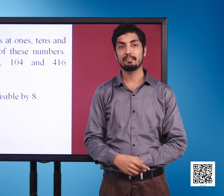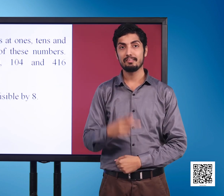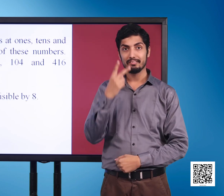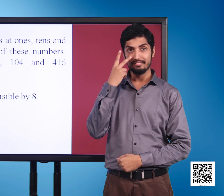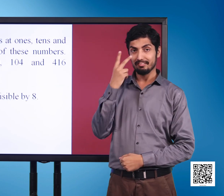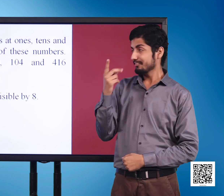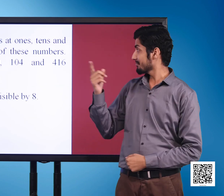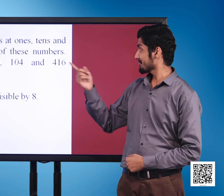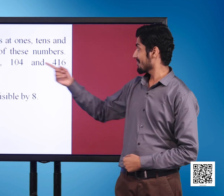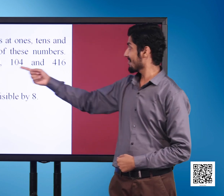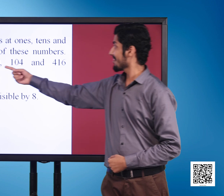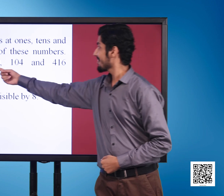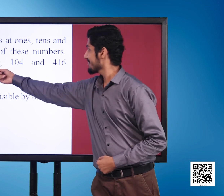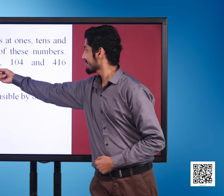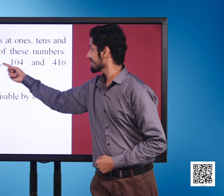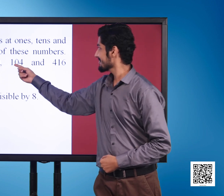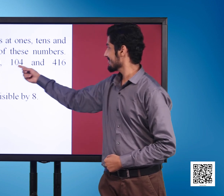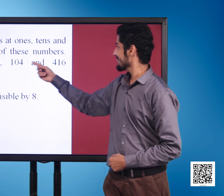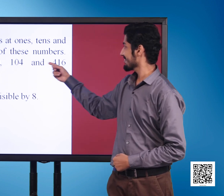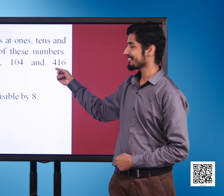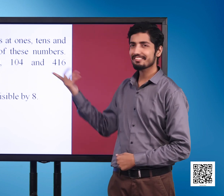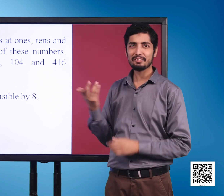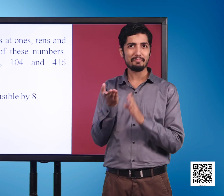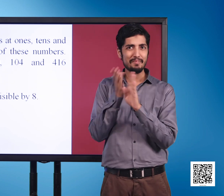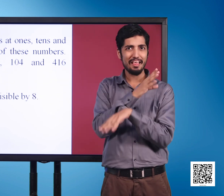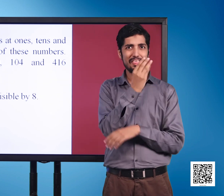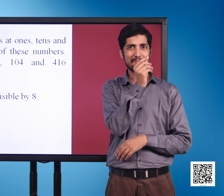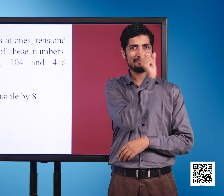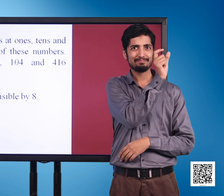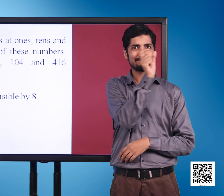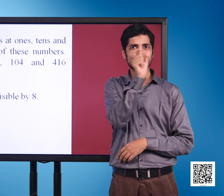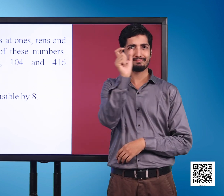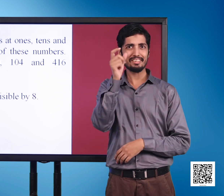Look at the digits at ones, tens and hundreds place of these numbers.